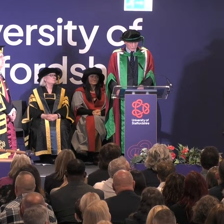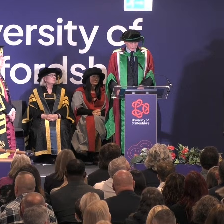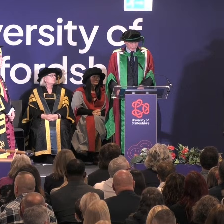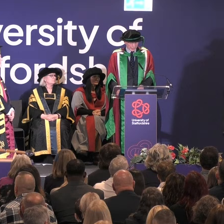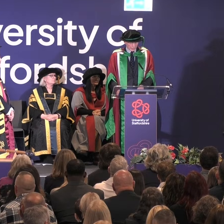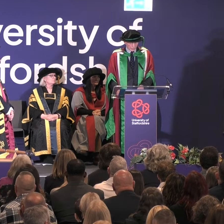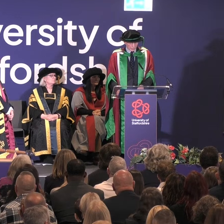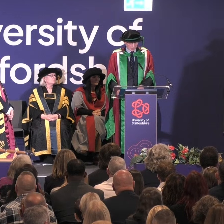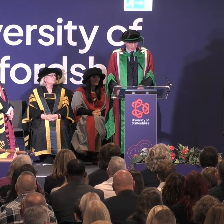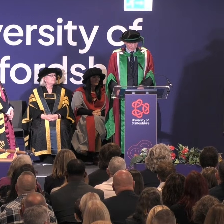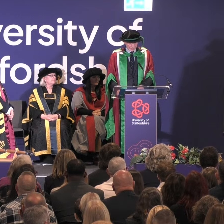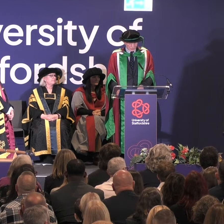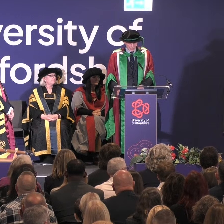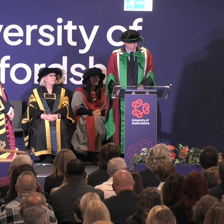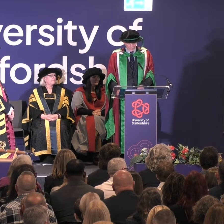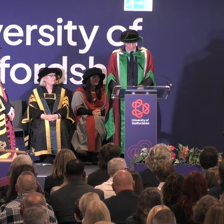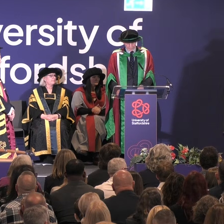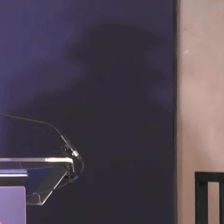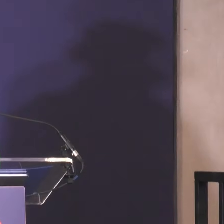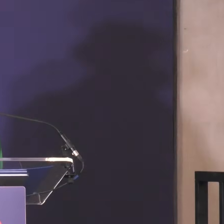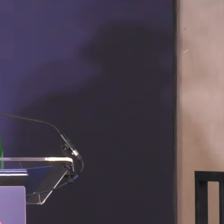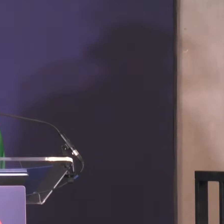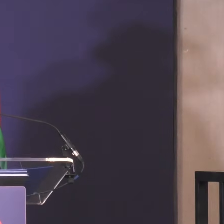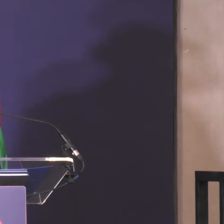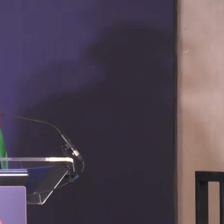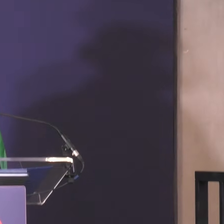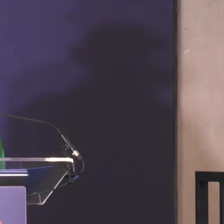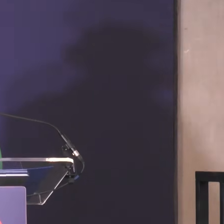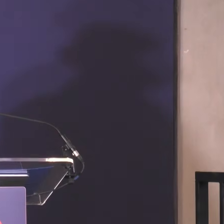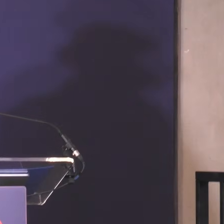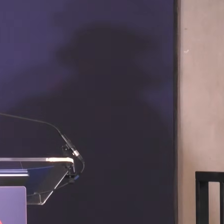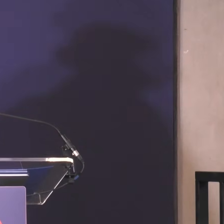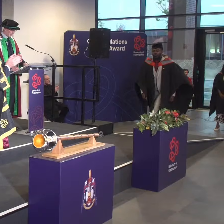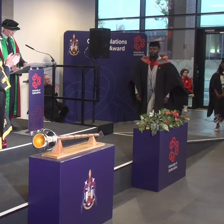Bachelor's degree in law, Billy Chikia.